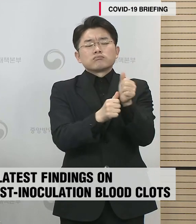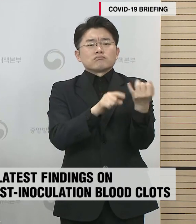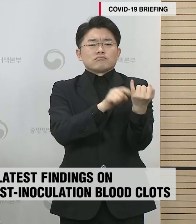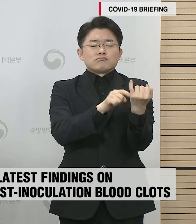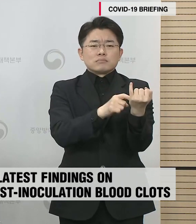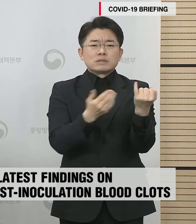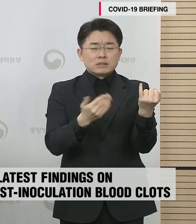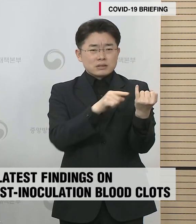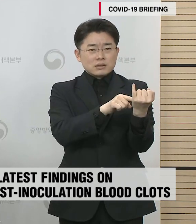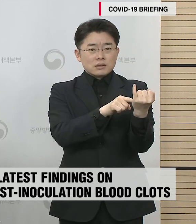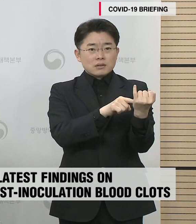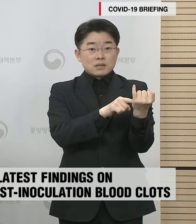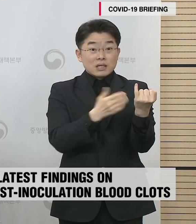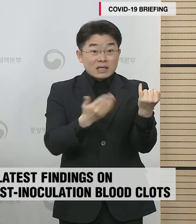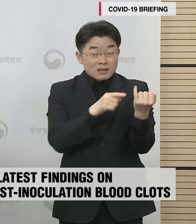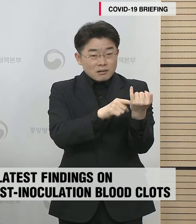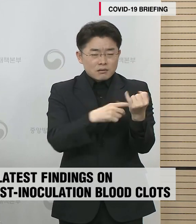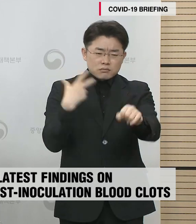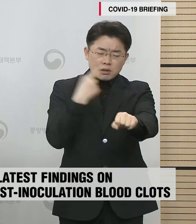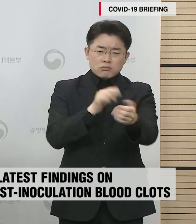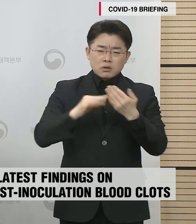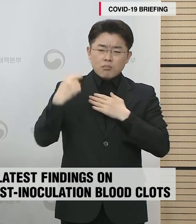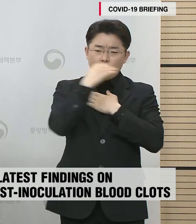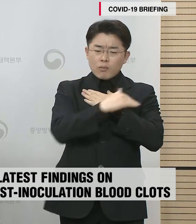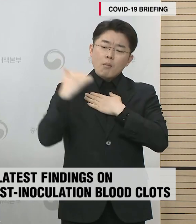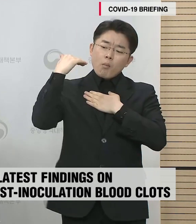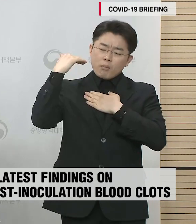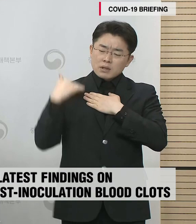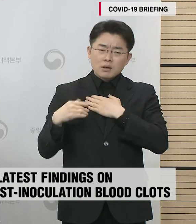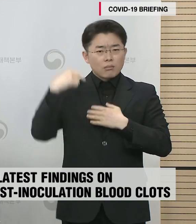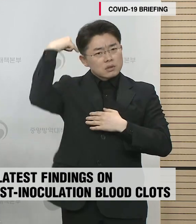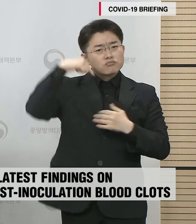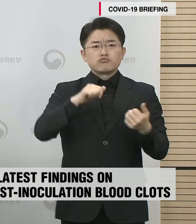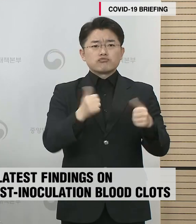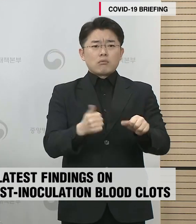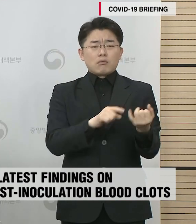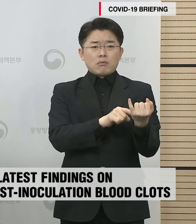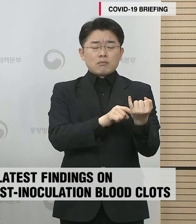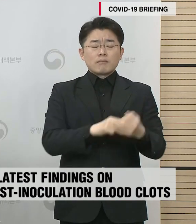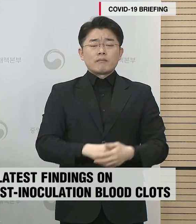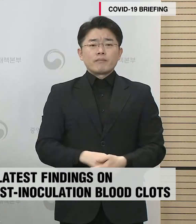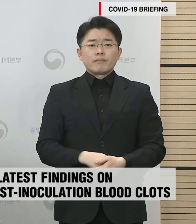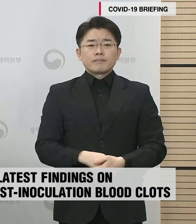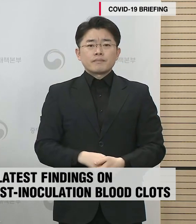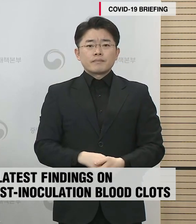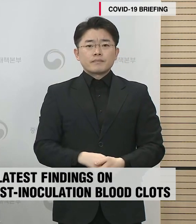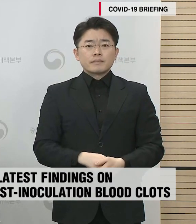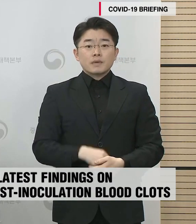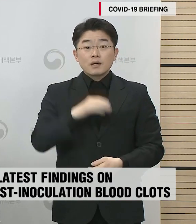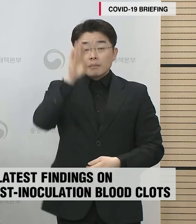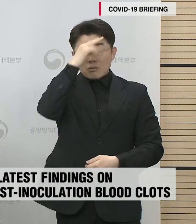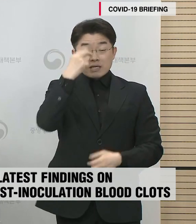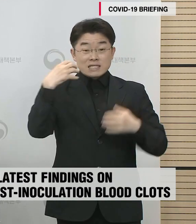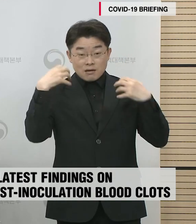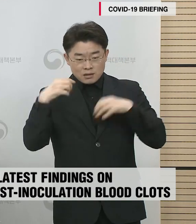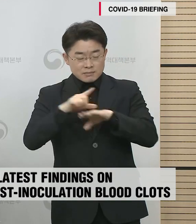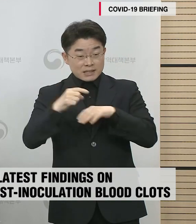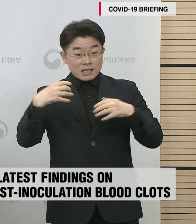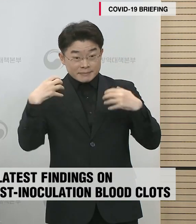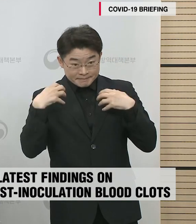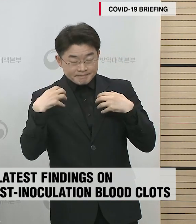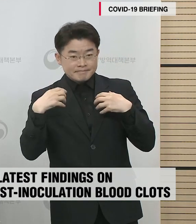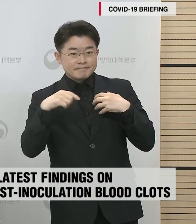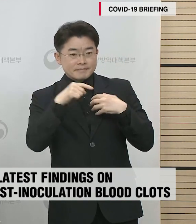of an assistant nurse in her 40s who experienced paralysis after the